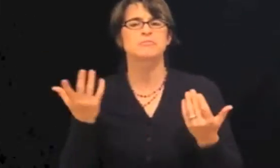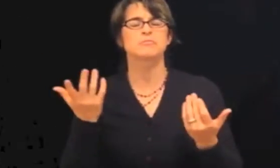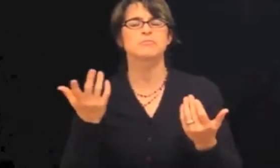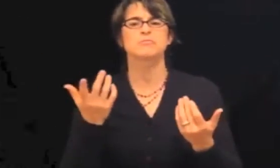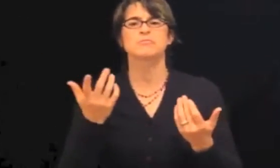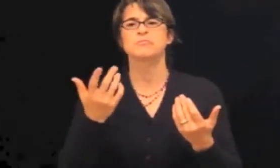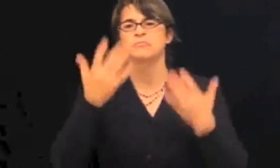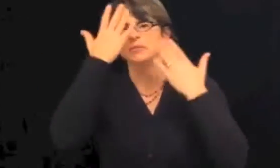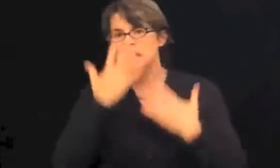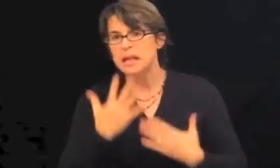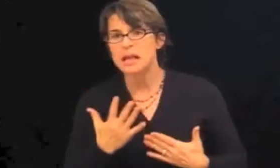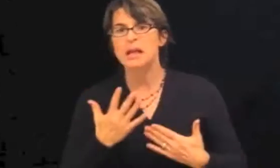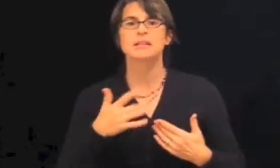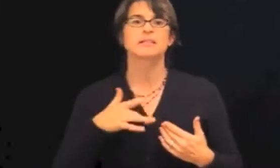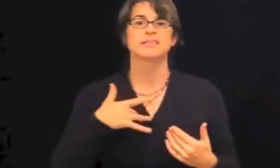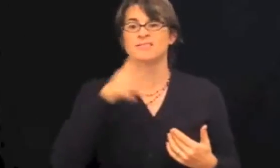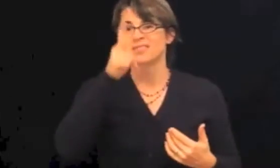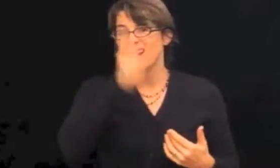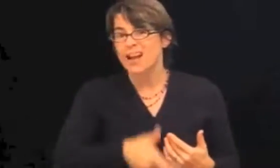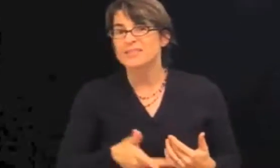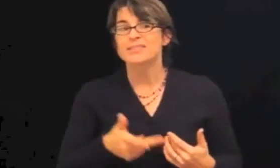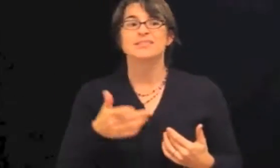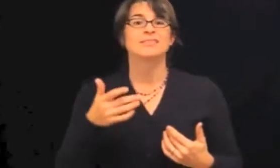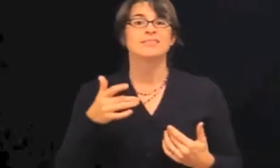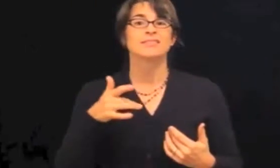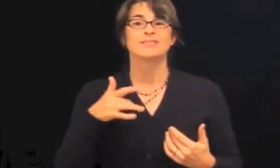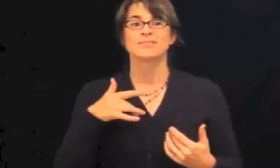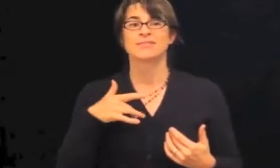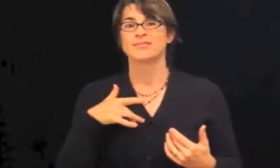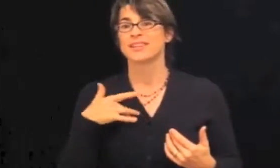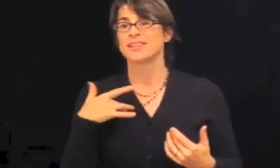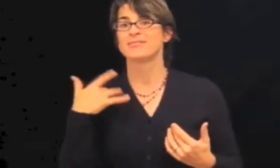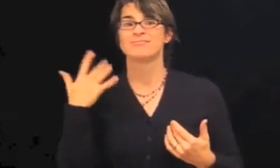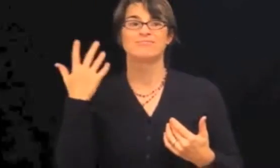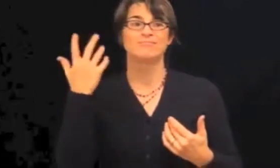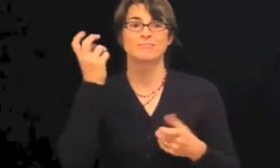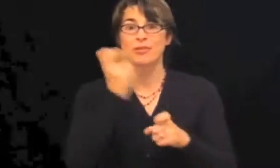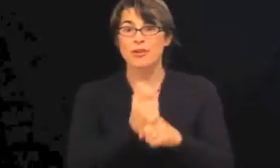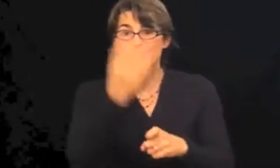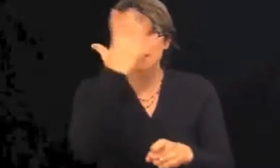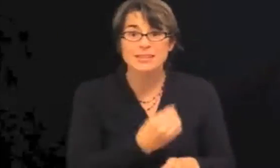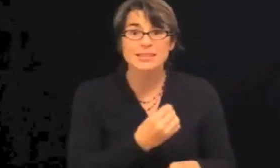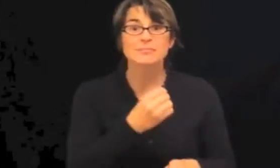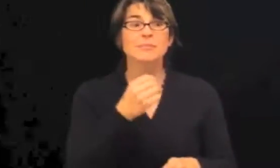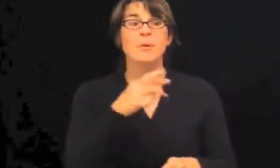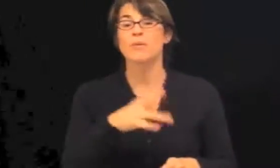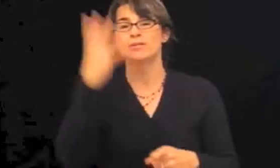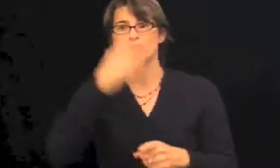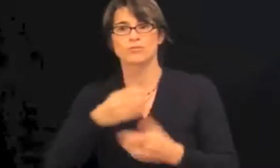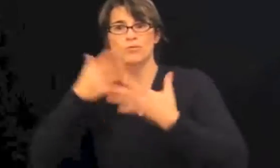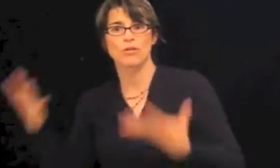A bipolar person, they have the same emotions. You're sad and it's hard to sleep